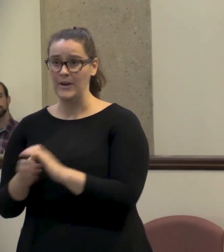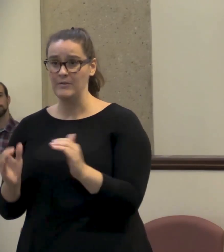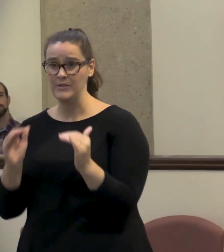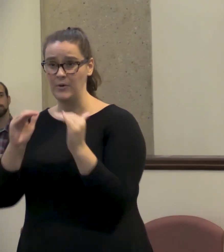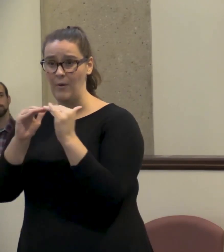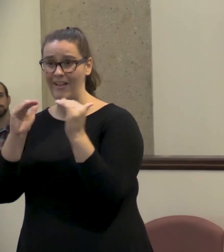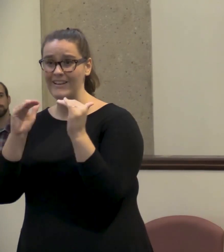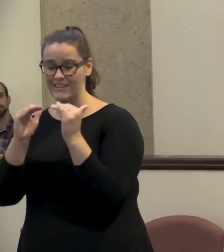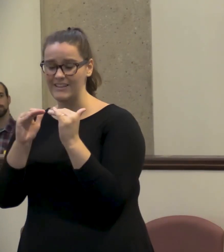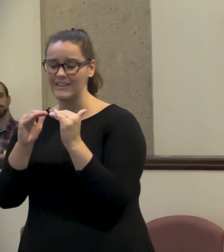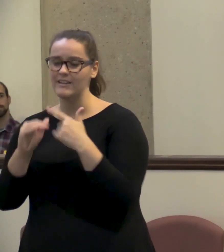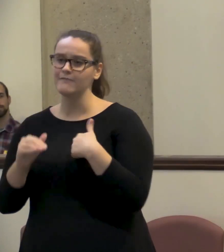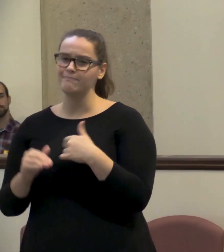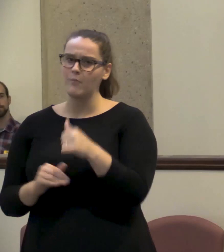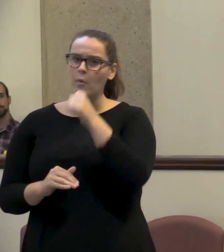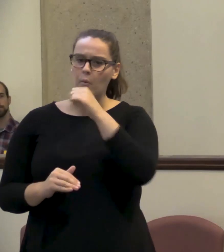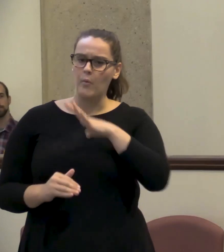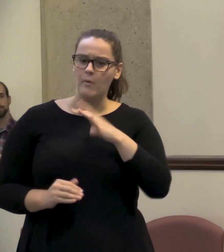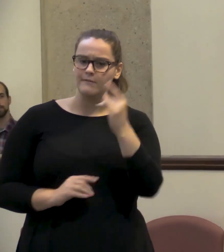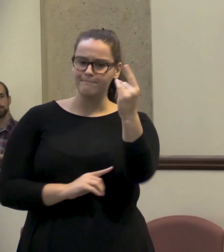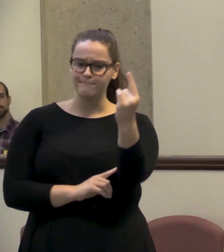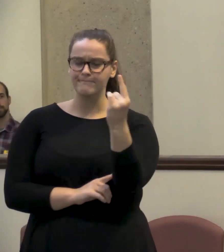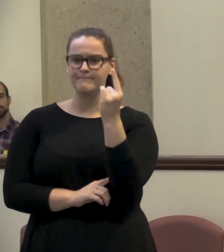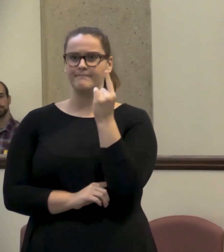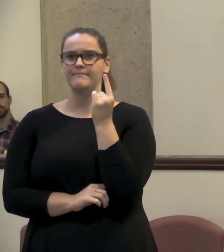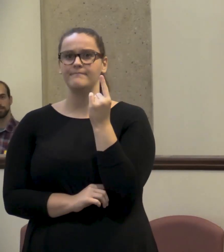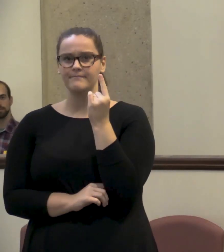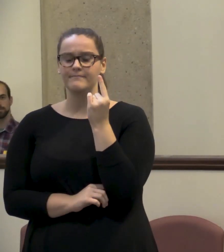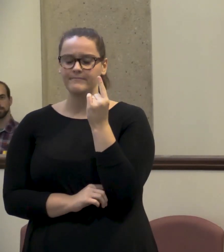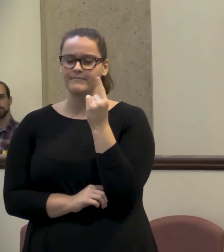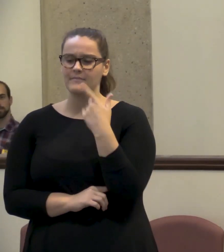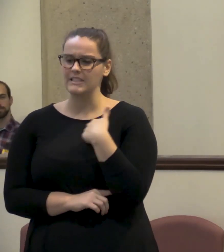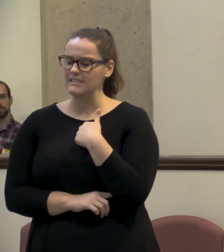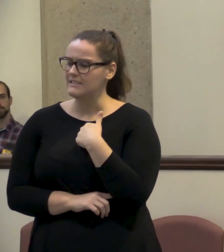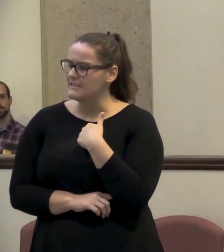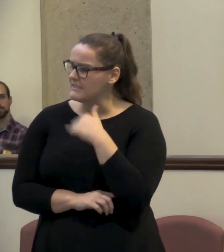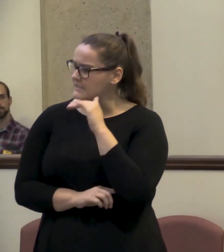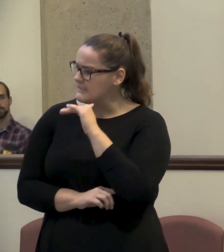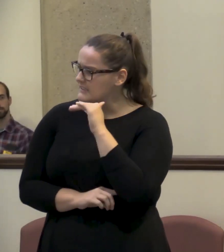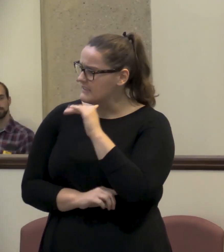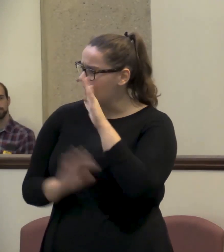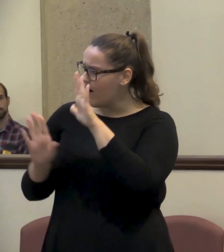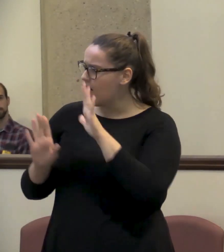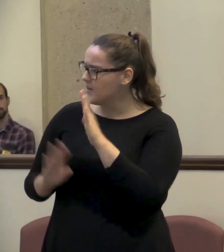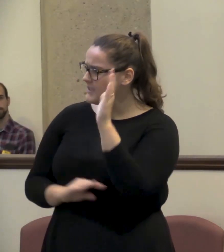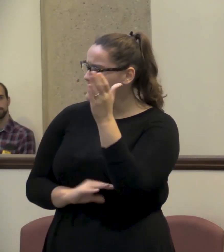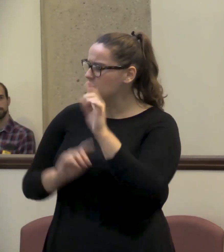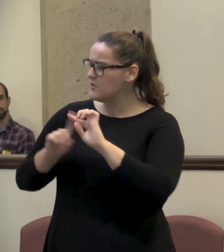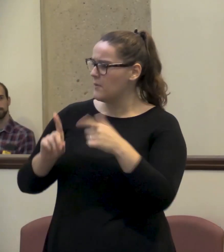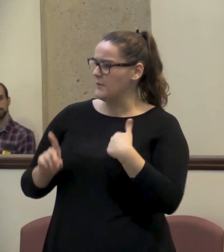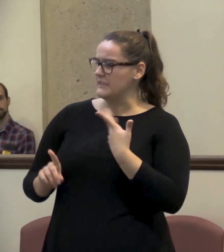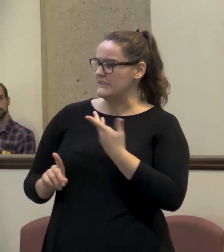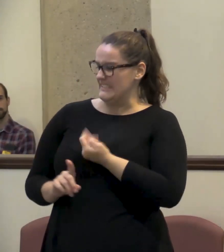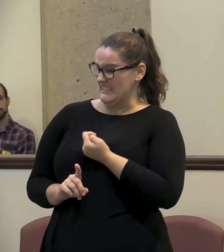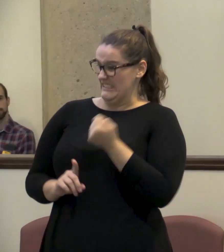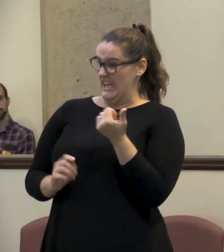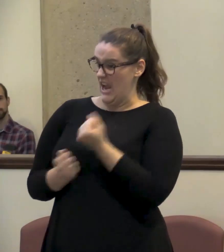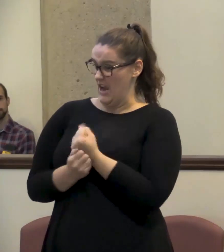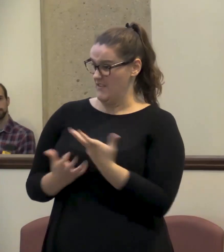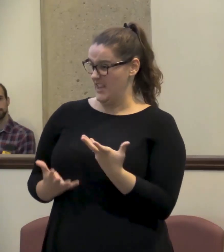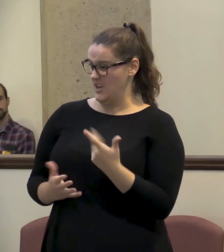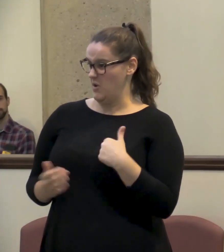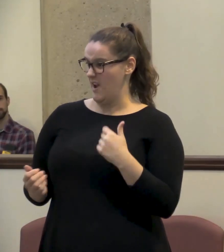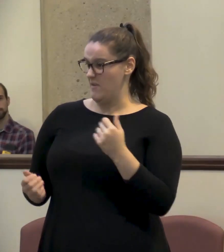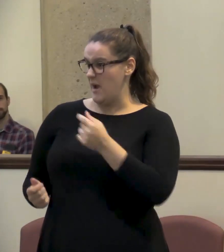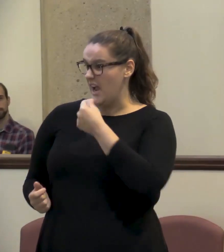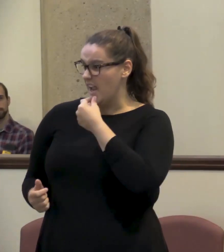up to me at our first opening kickoff and she said, "Jamie, great speech, I love your speech, but one thing, take out everything you got in there about